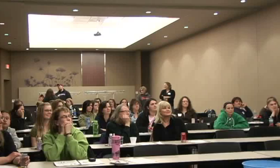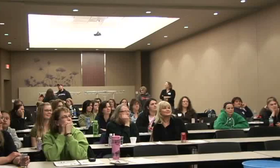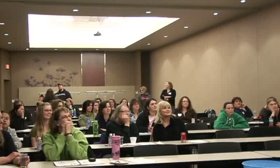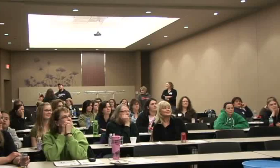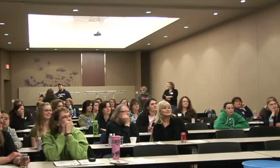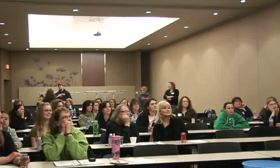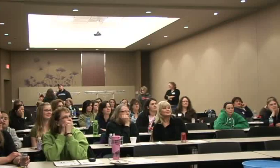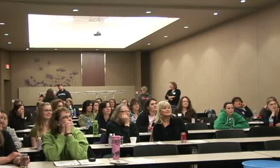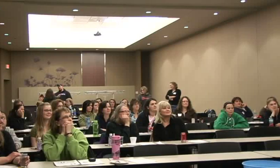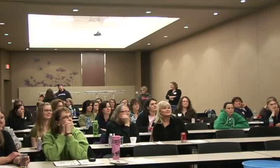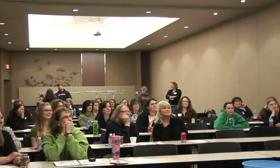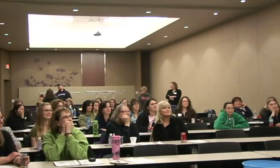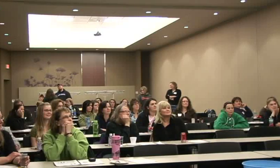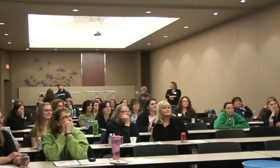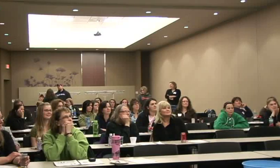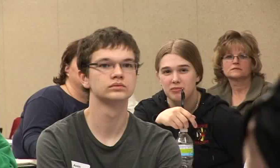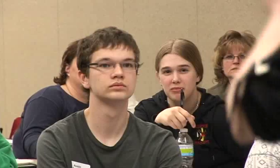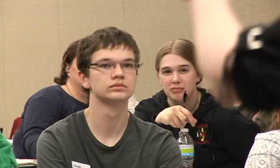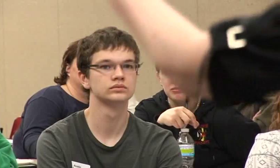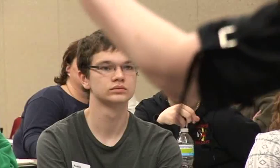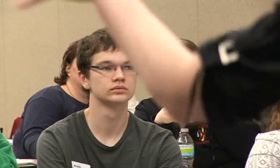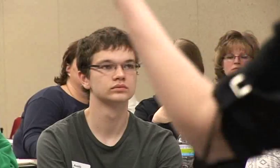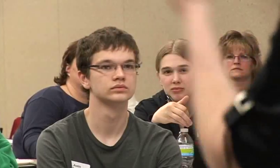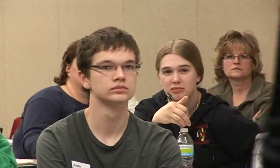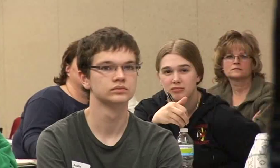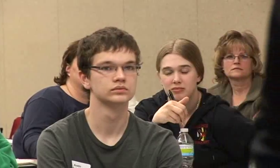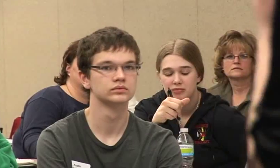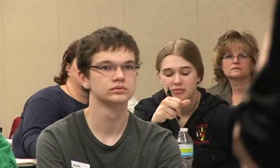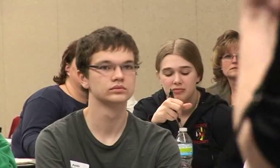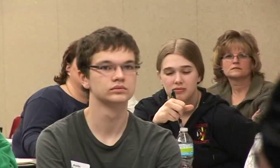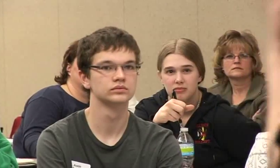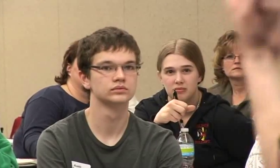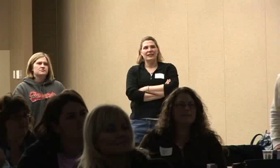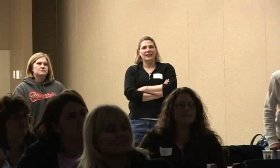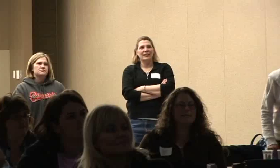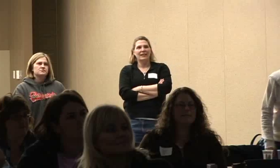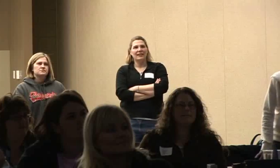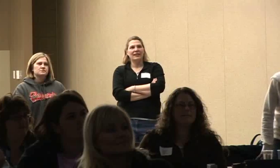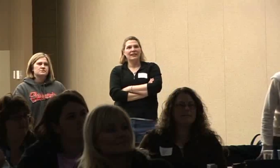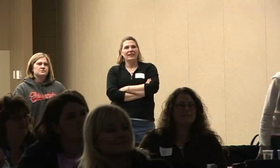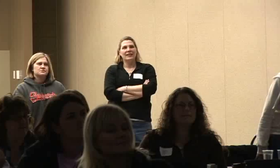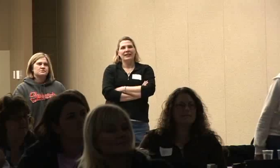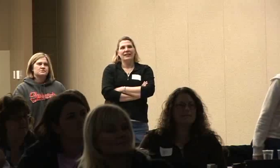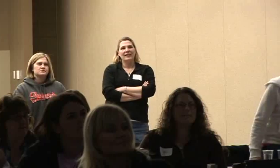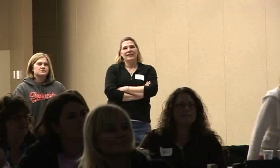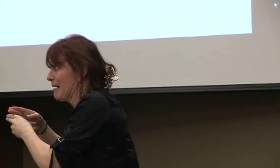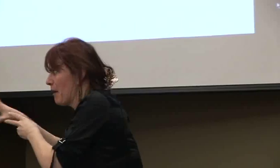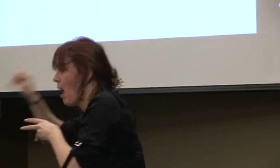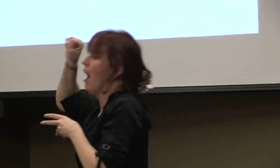It was a classroom like any other, full of students ready to learn. Only this class